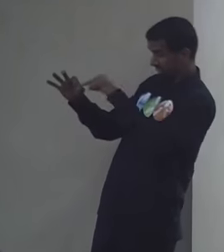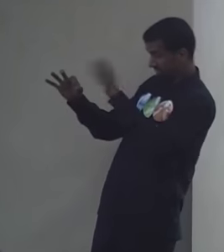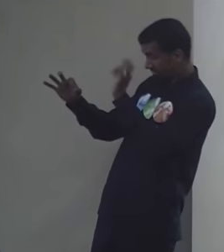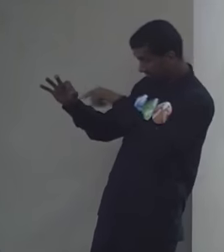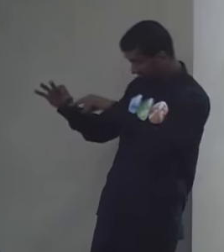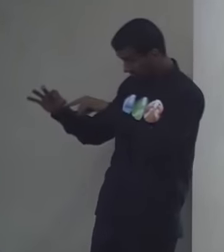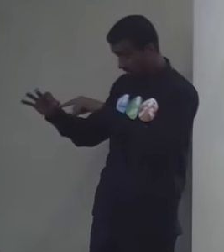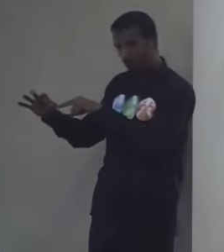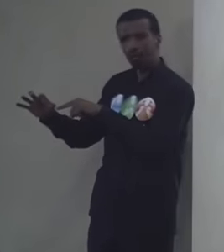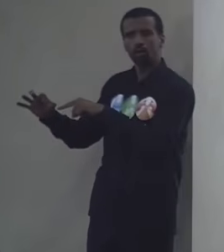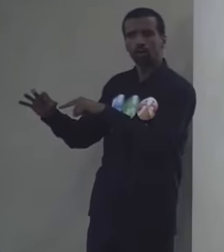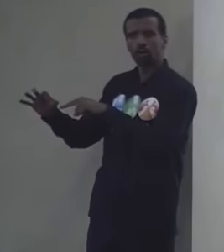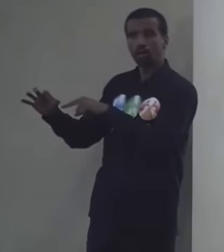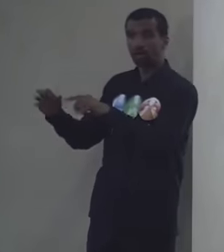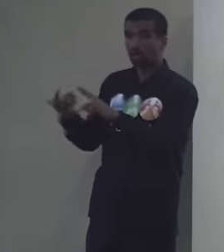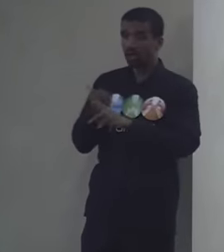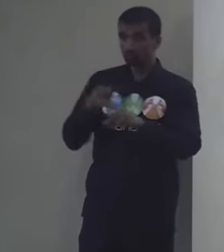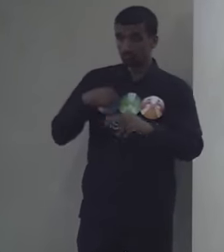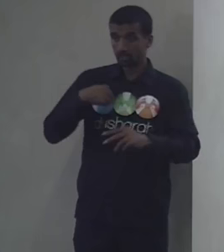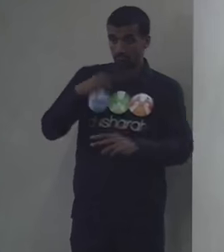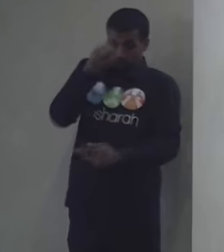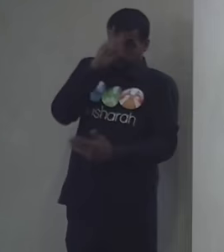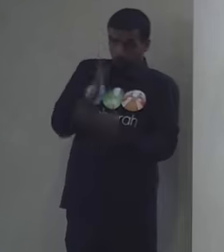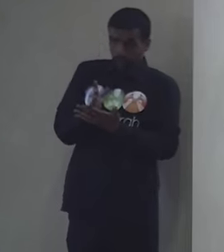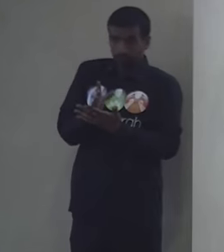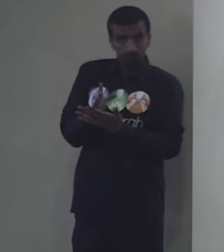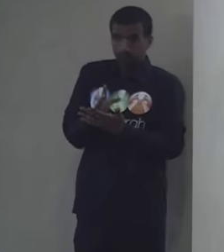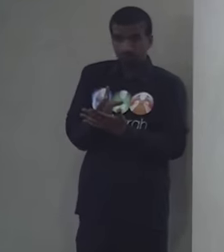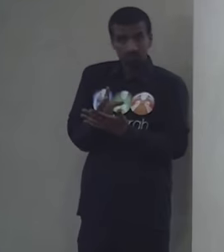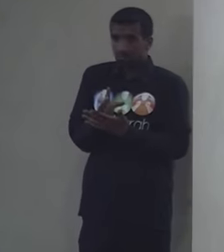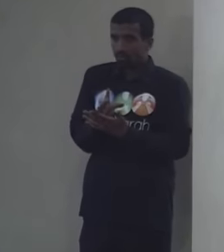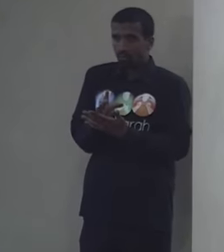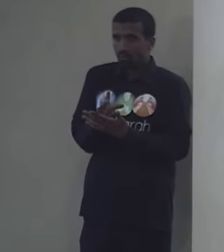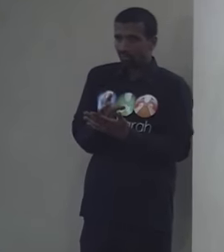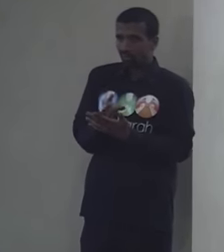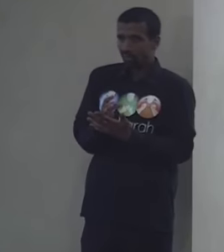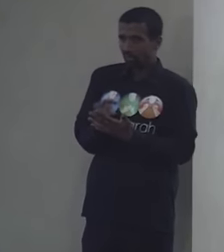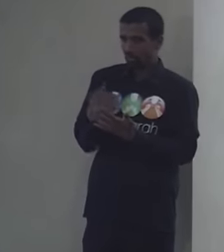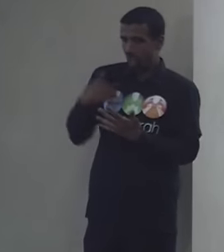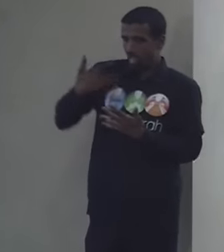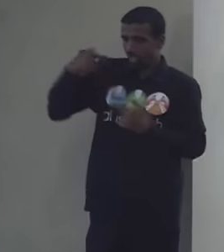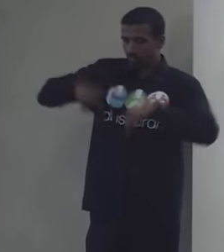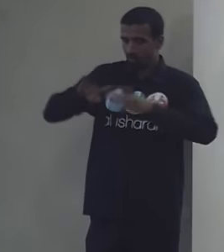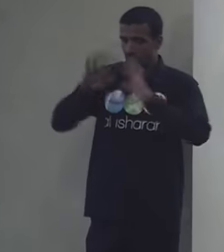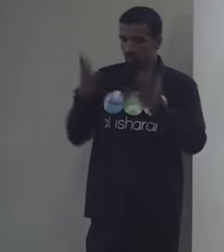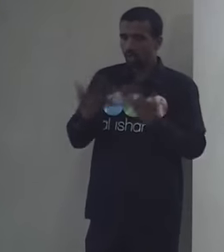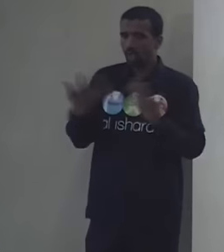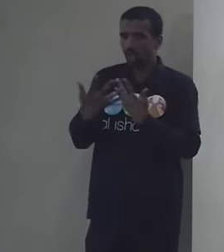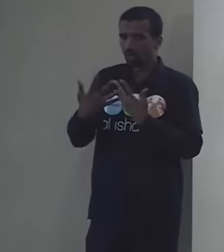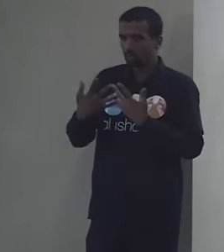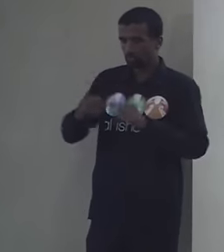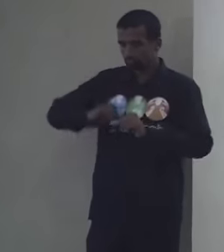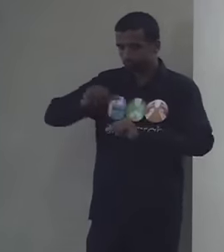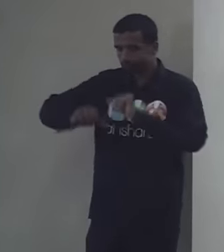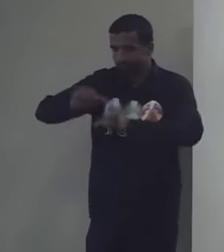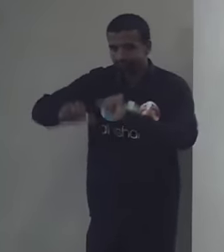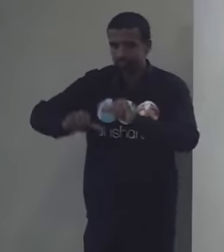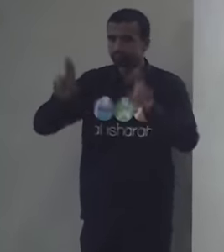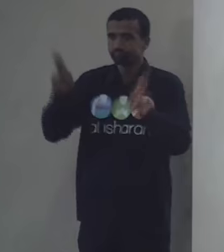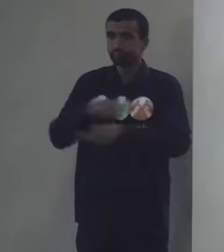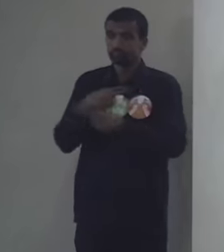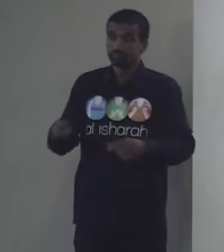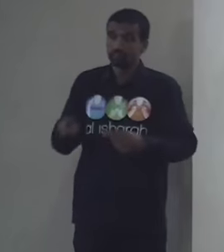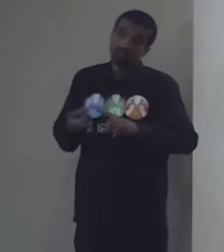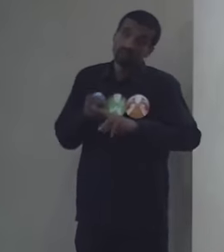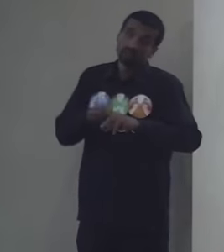in society. You wouldn't. Ilmul yaqeen is the thing that, you know, there's an announcement made, there's a fire,